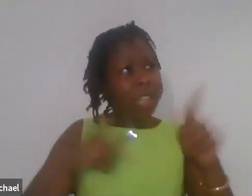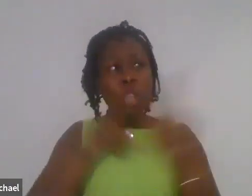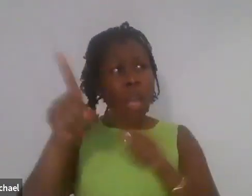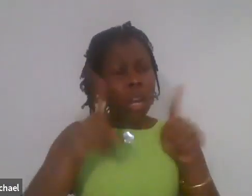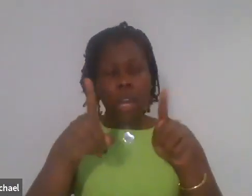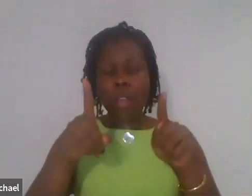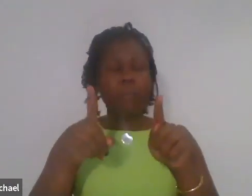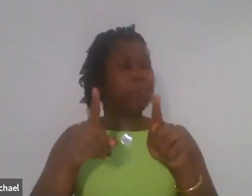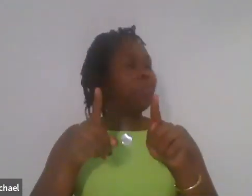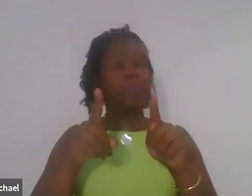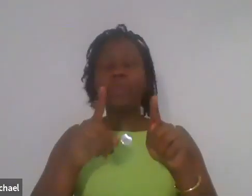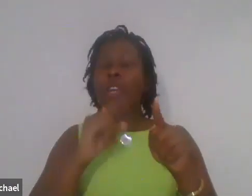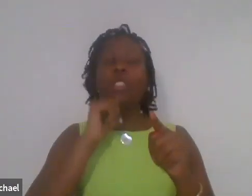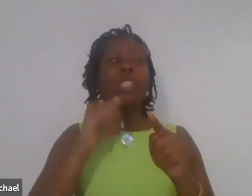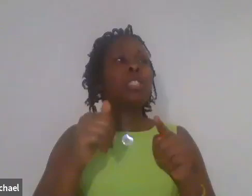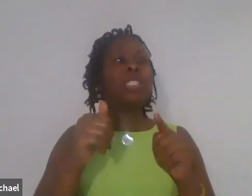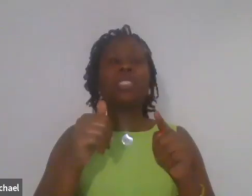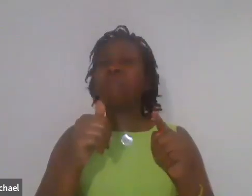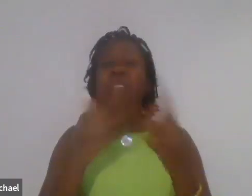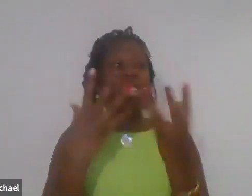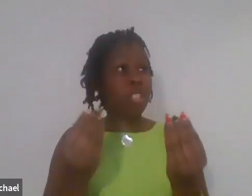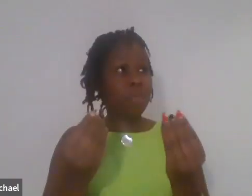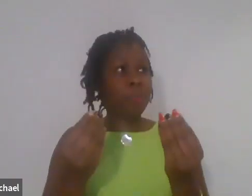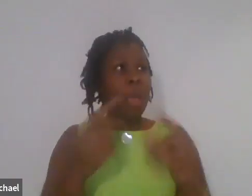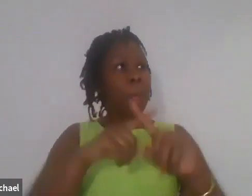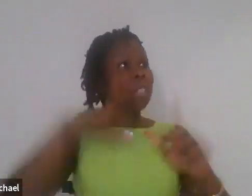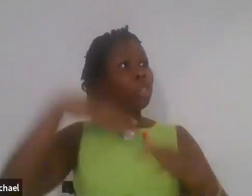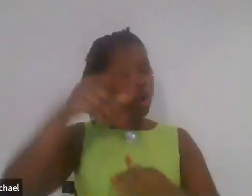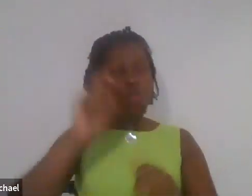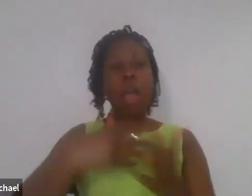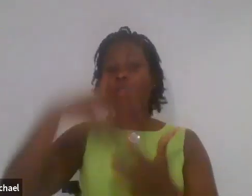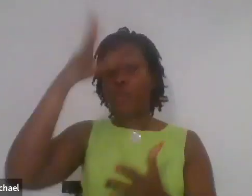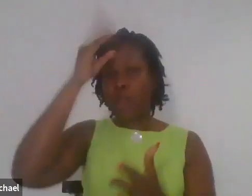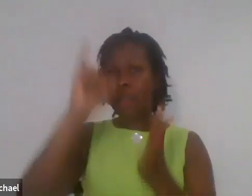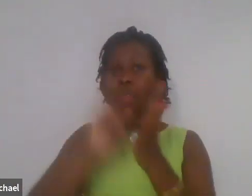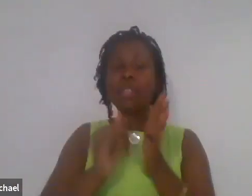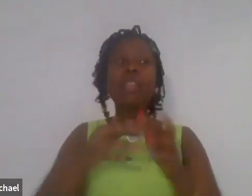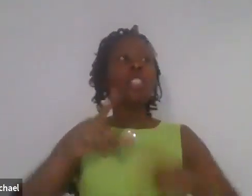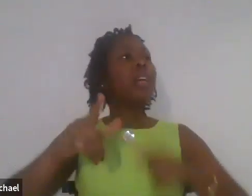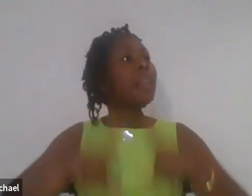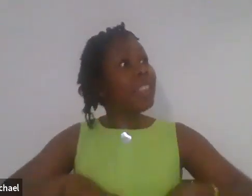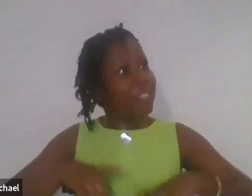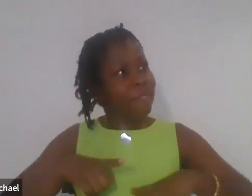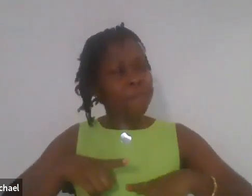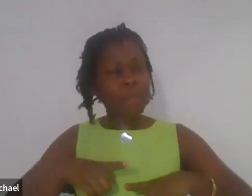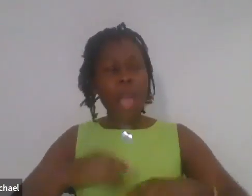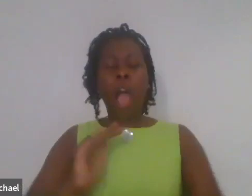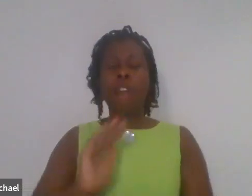my life and journey was not easy. It was not But easy, to have to learn but we always have to learn